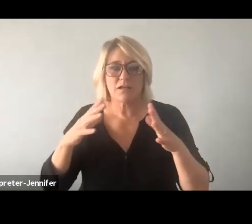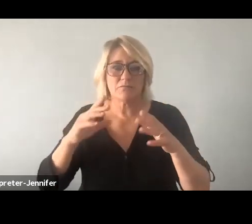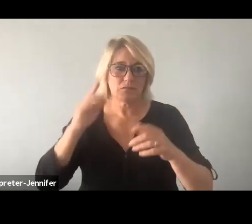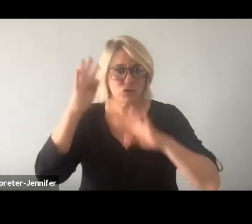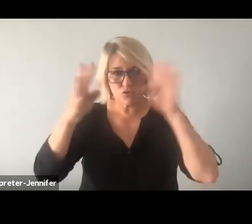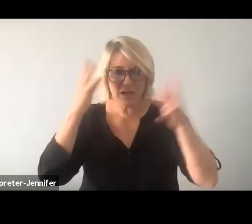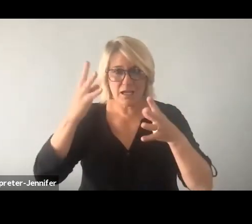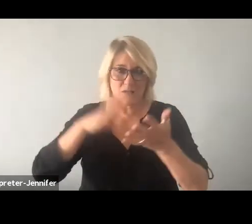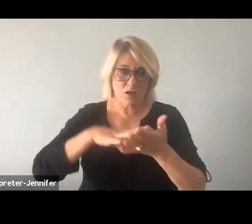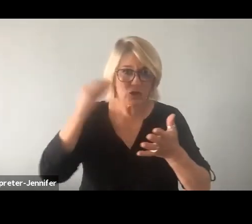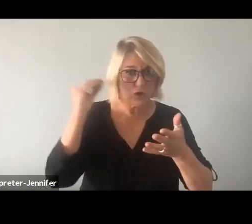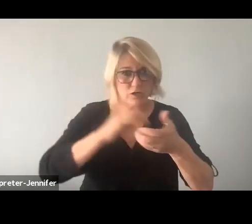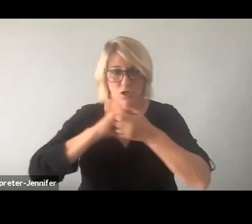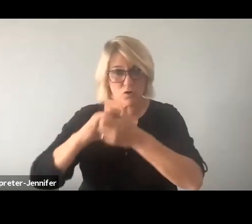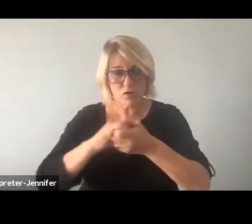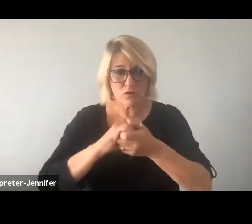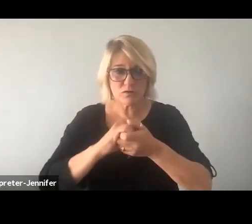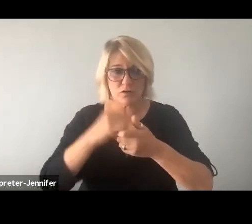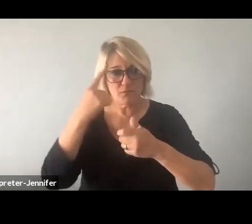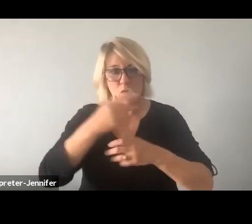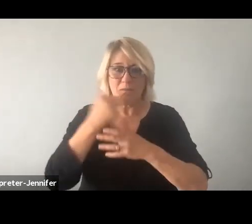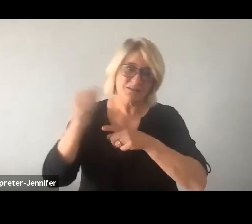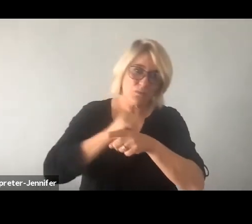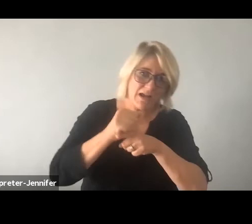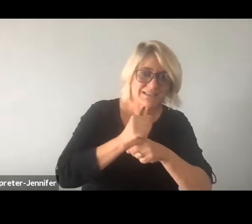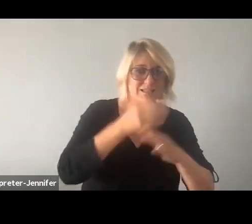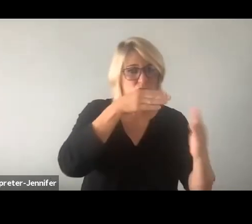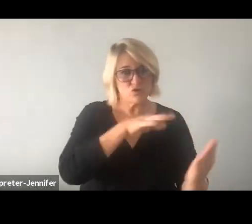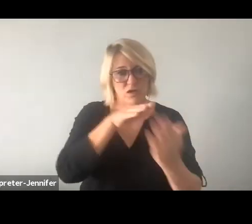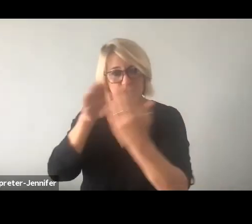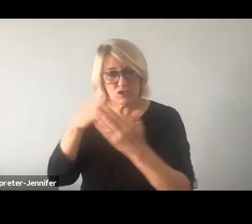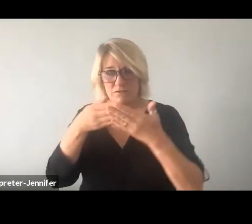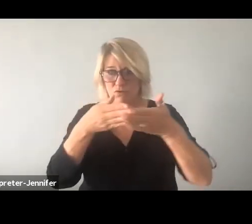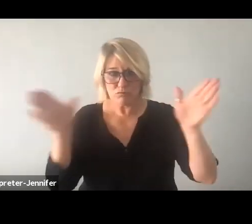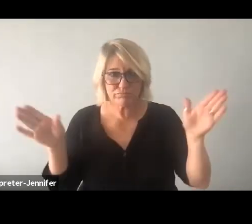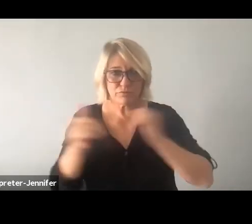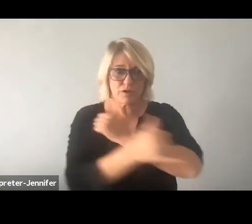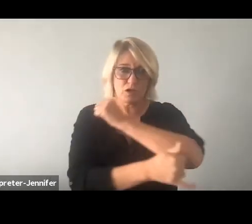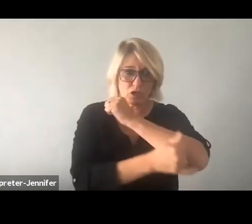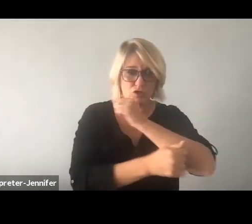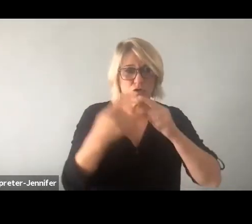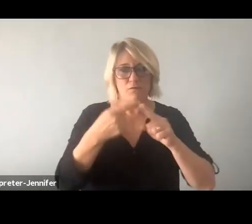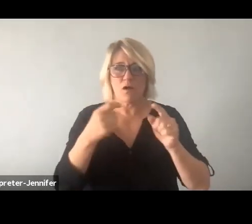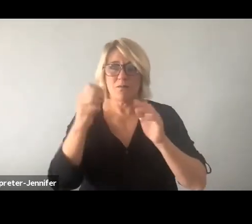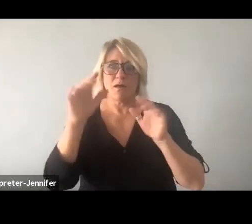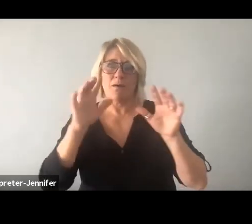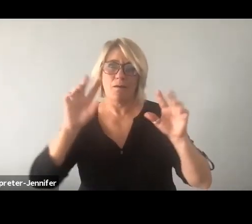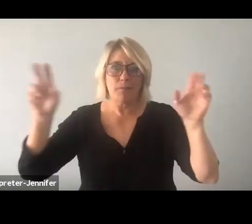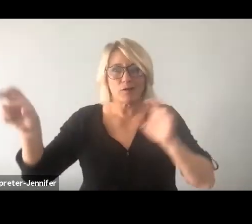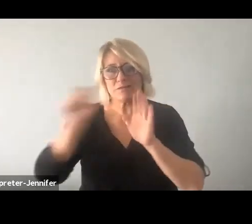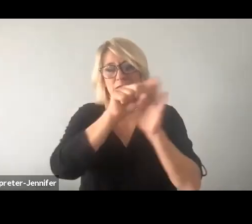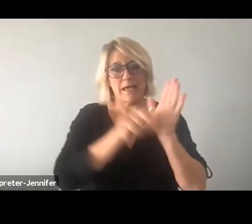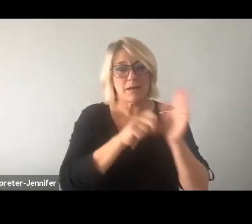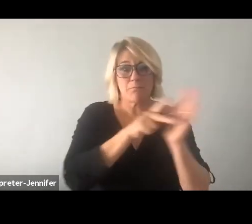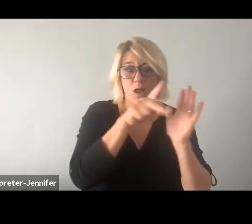share strategies and best practices from across the country on topics from state policy, activities, to